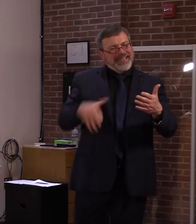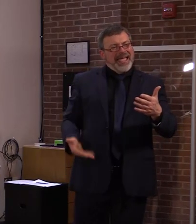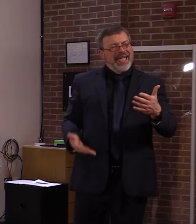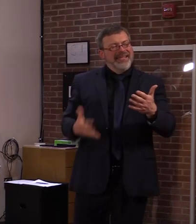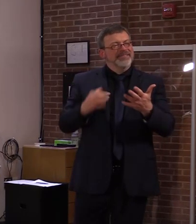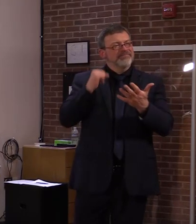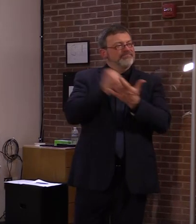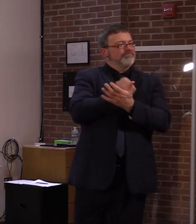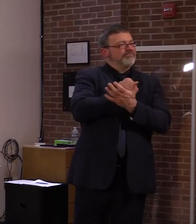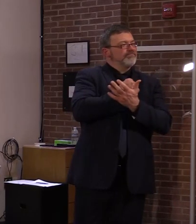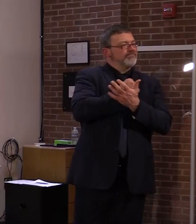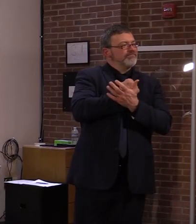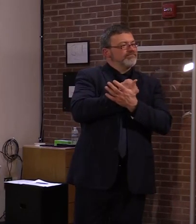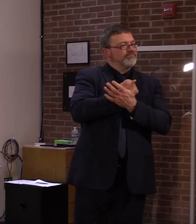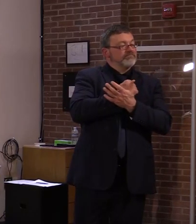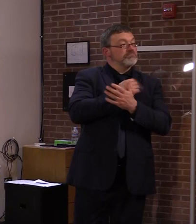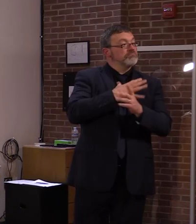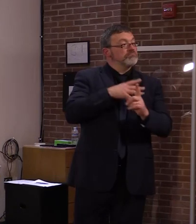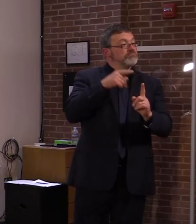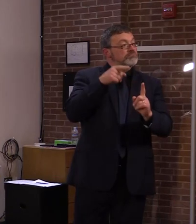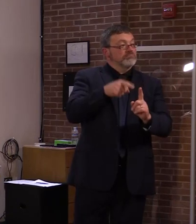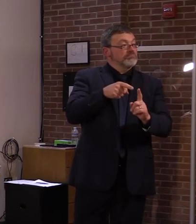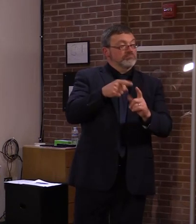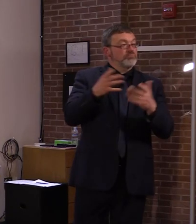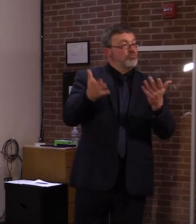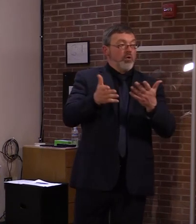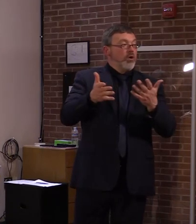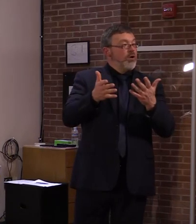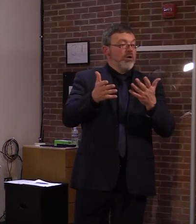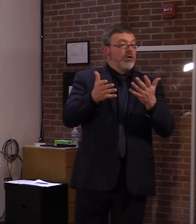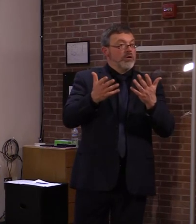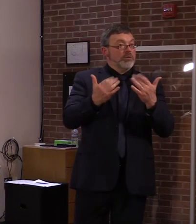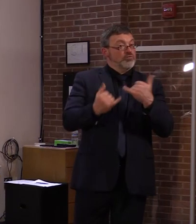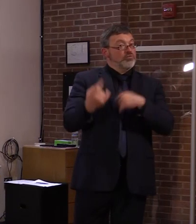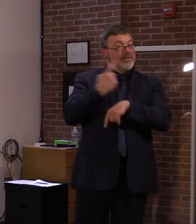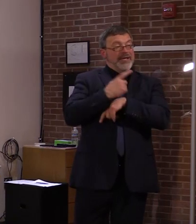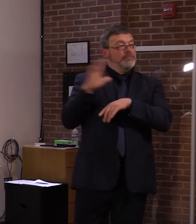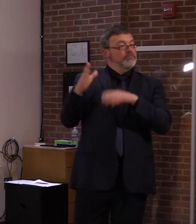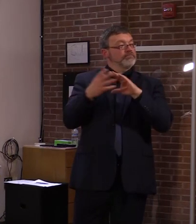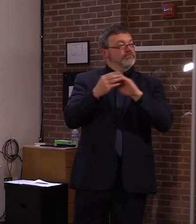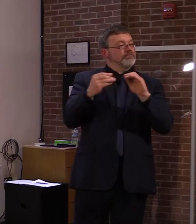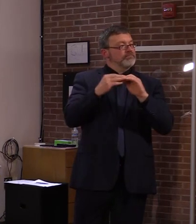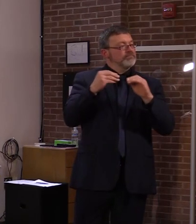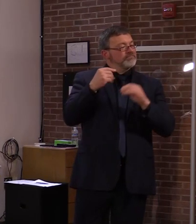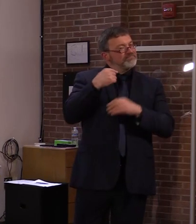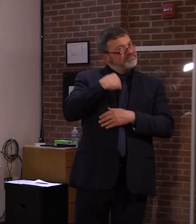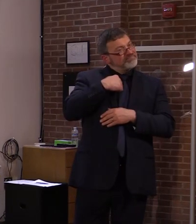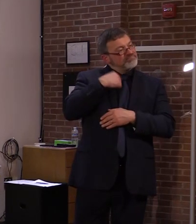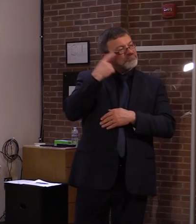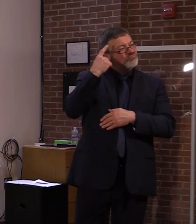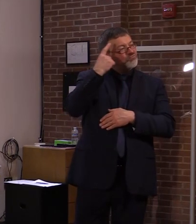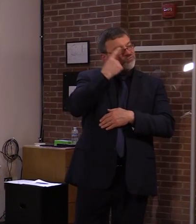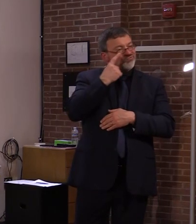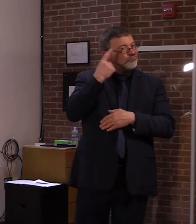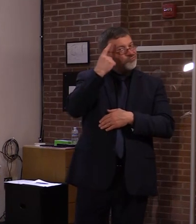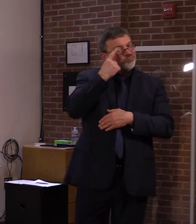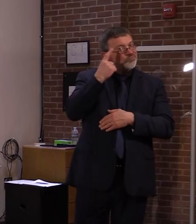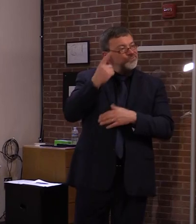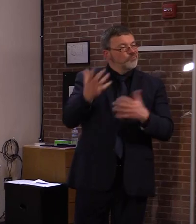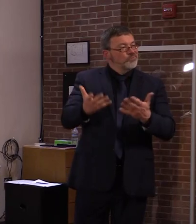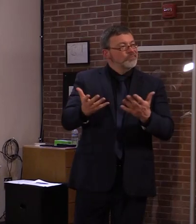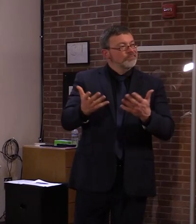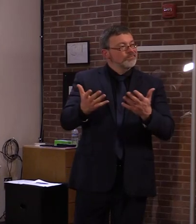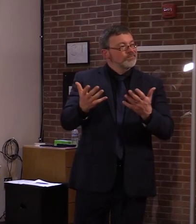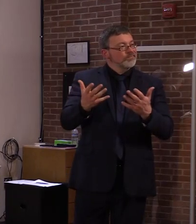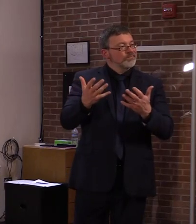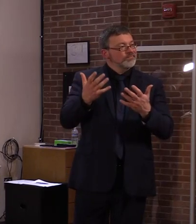Back to the same subject we've been talking about mostly today. I'm wondering, Governor, given the level of record infections last